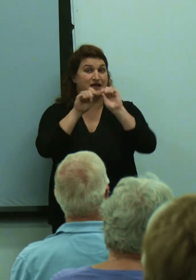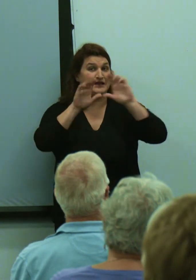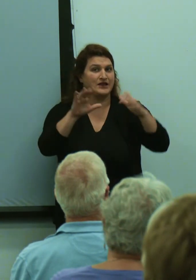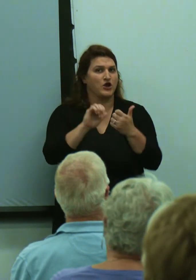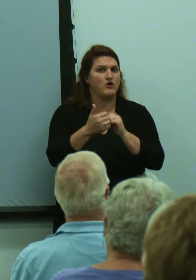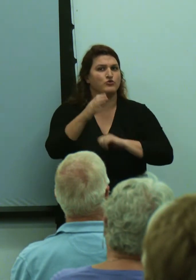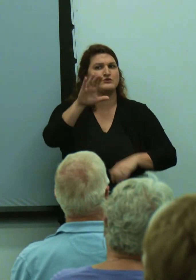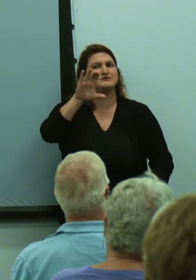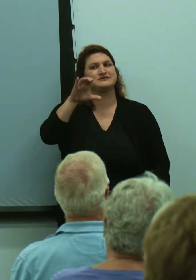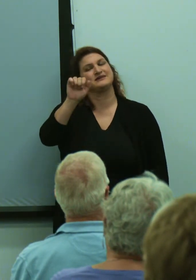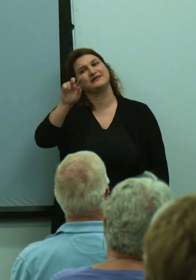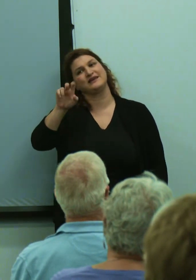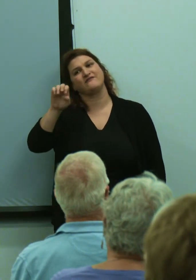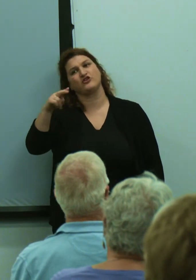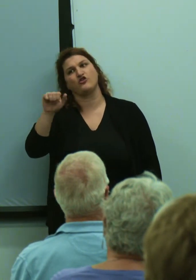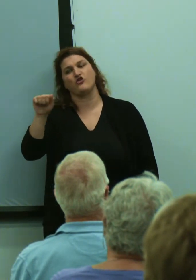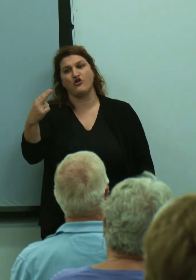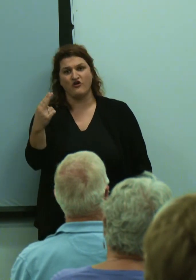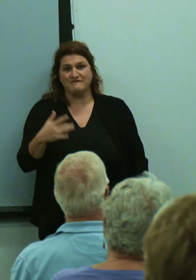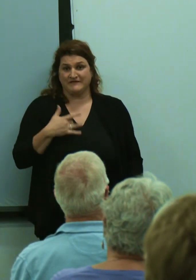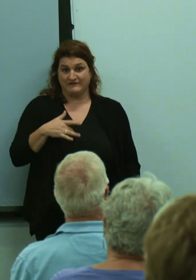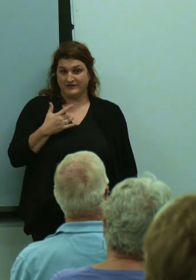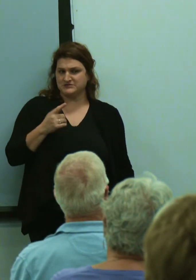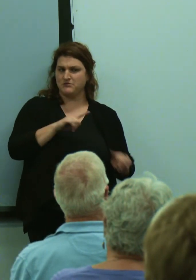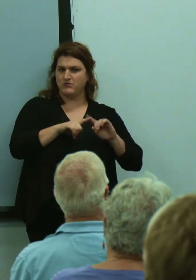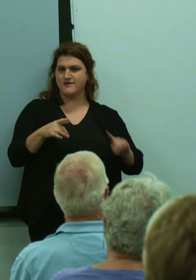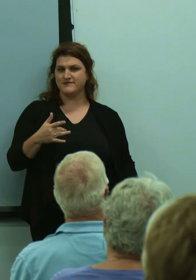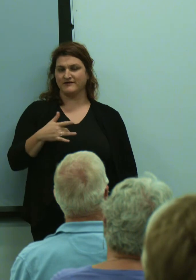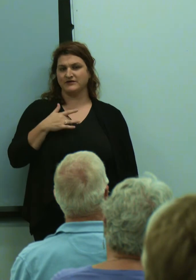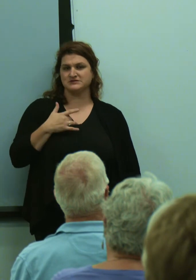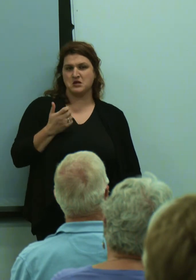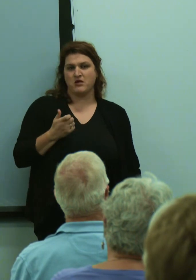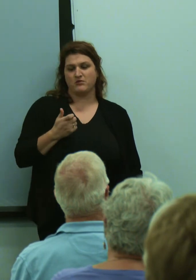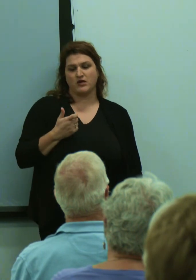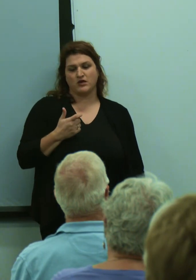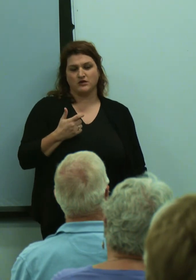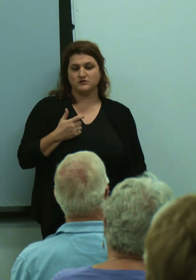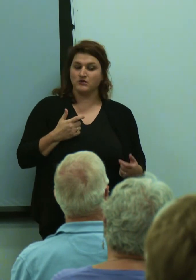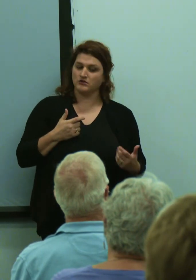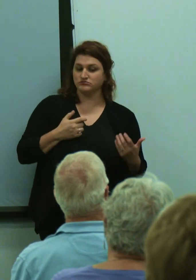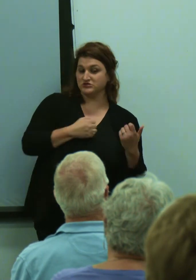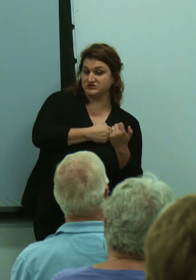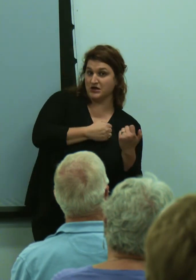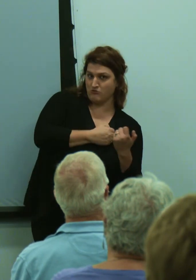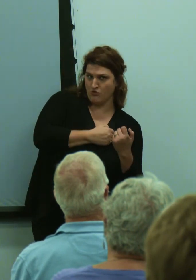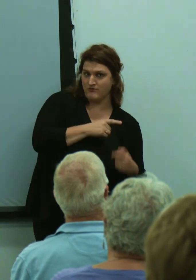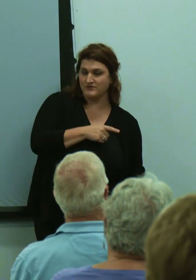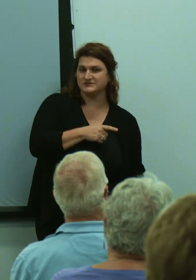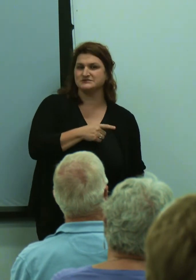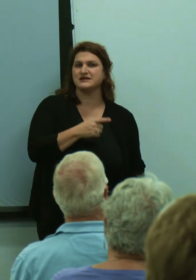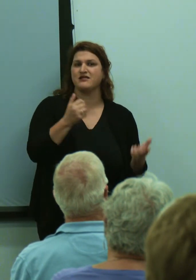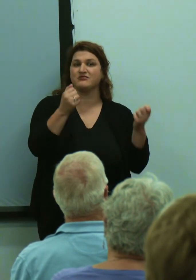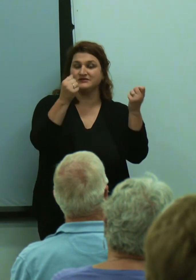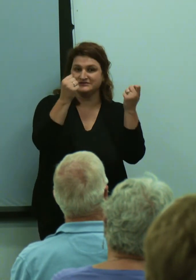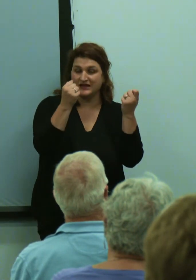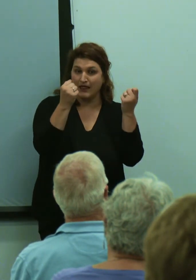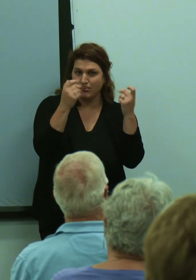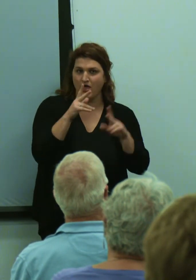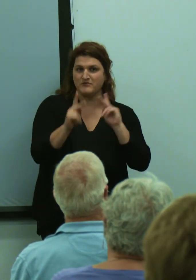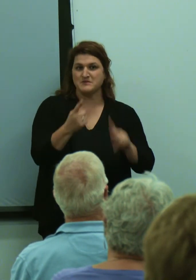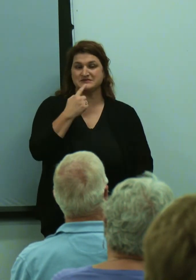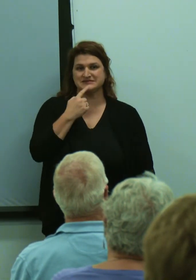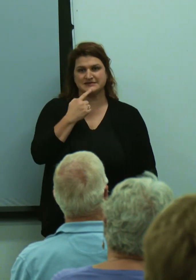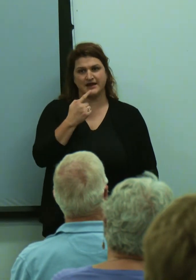he seems inclined towards it based upon other statements. And a lot of people are saying it's going to come right down to Amy Coney